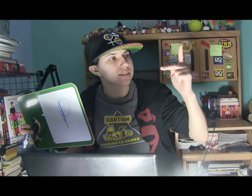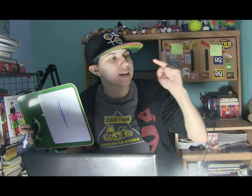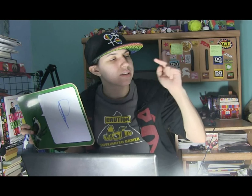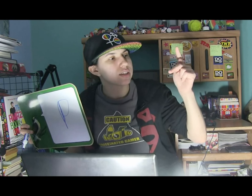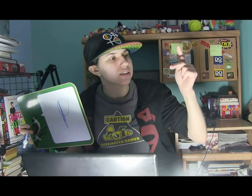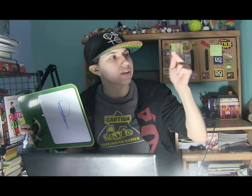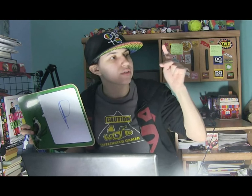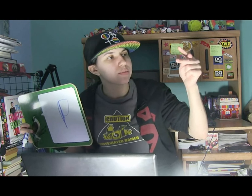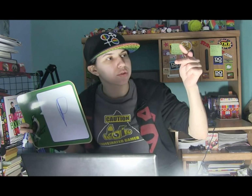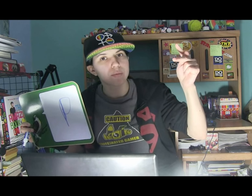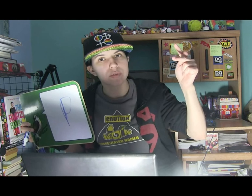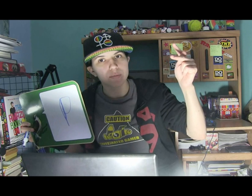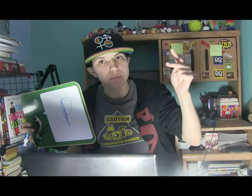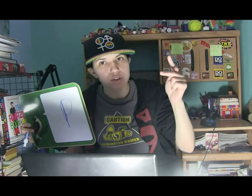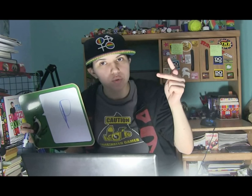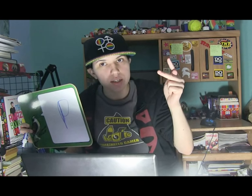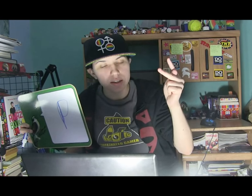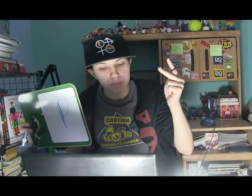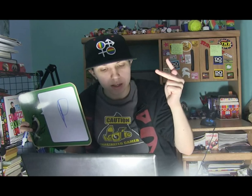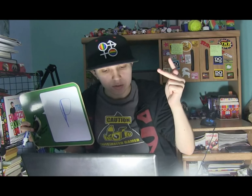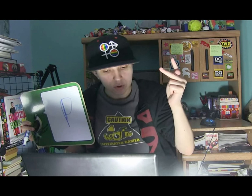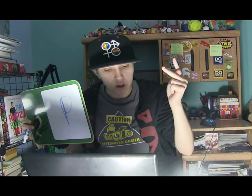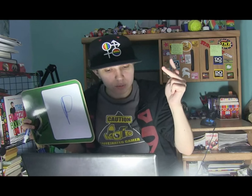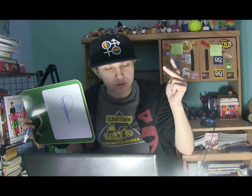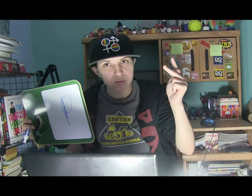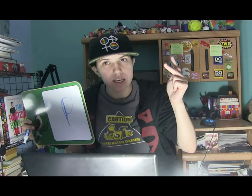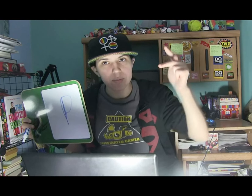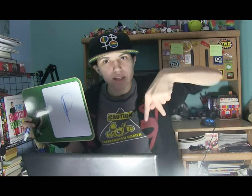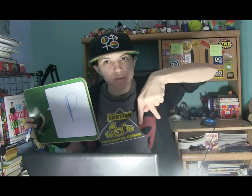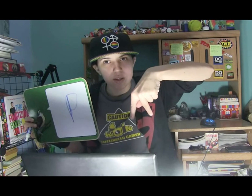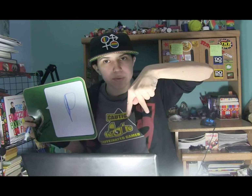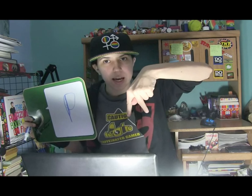side, your index finger is up, your thumb comes in between them. We're almost doing a K, but then you flip it down.